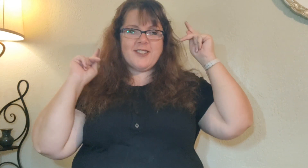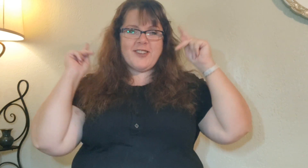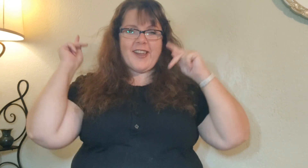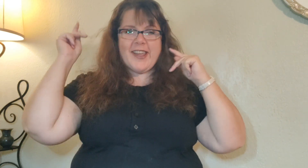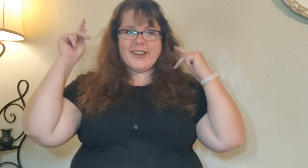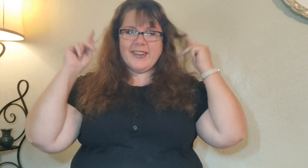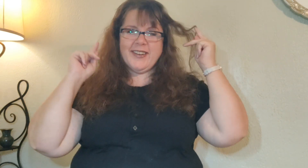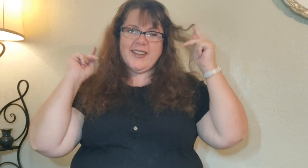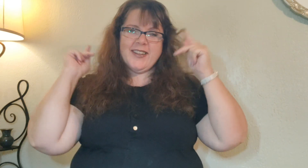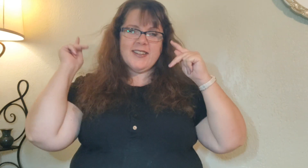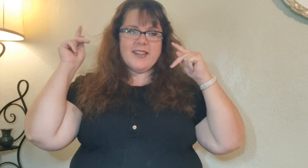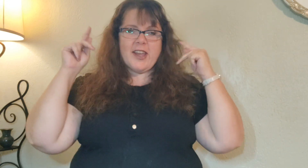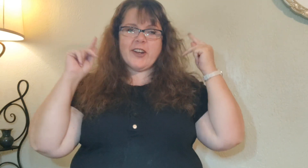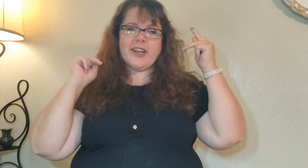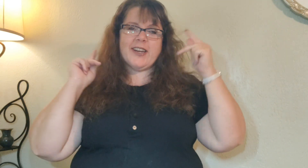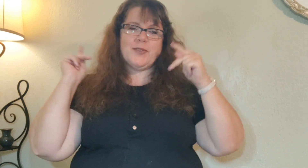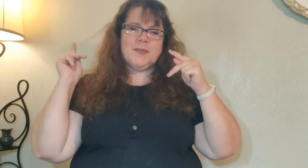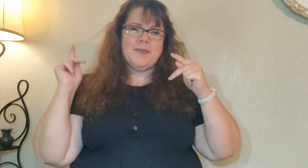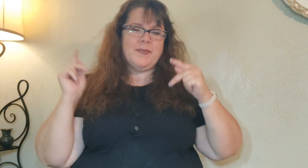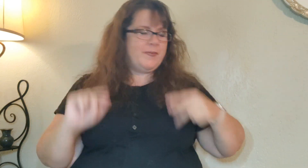your hair. Haircut.